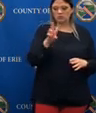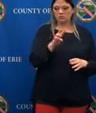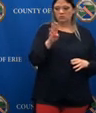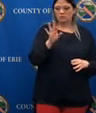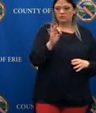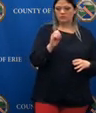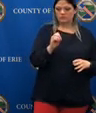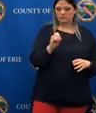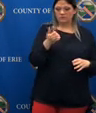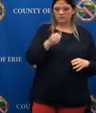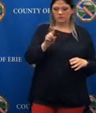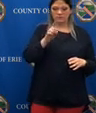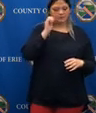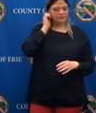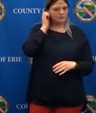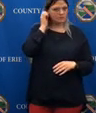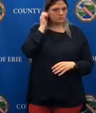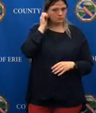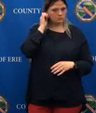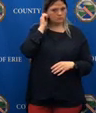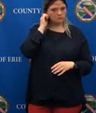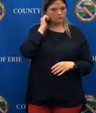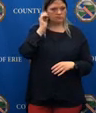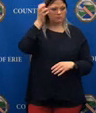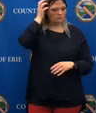WBFO, anybody on from WBFO?